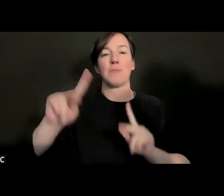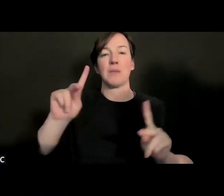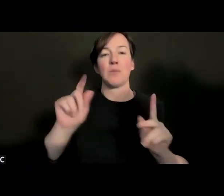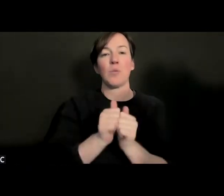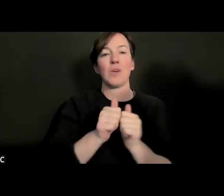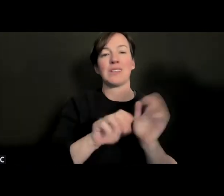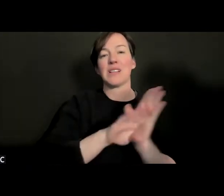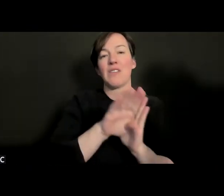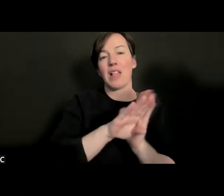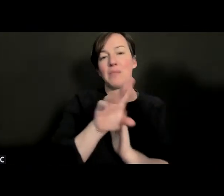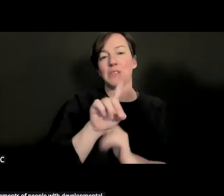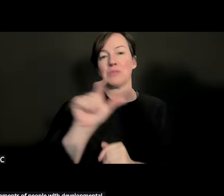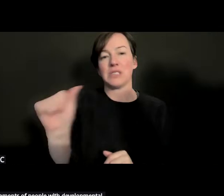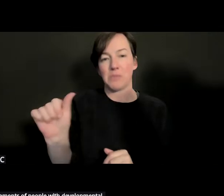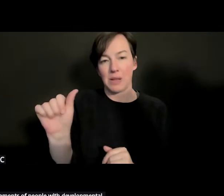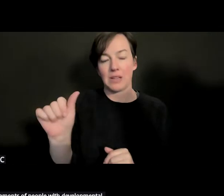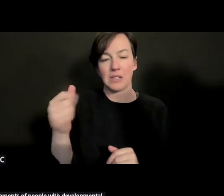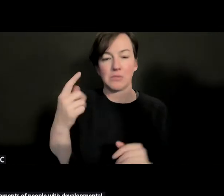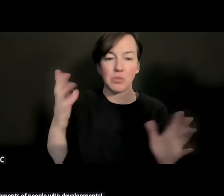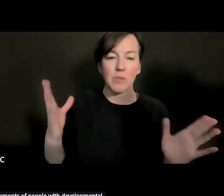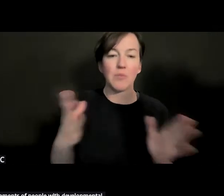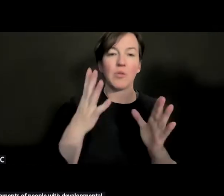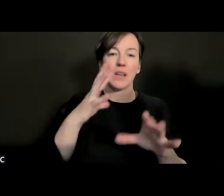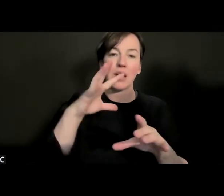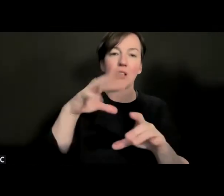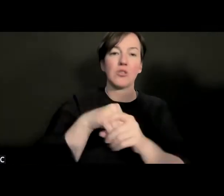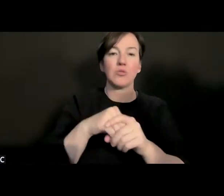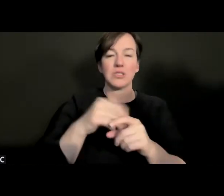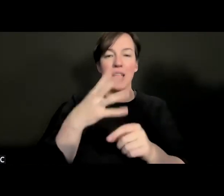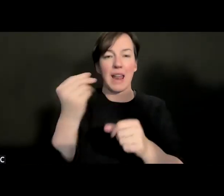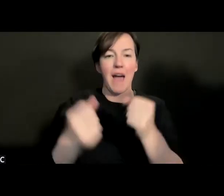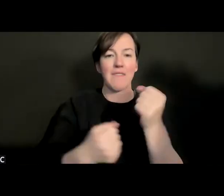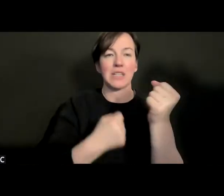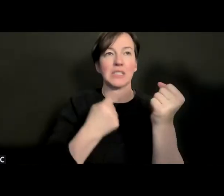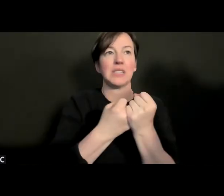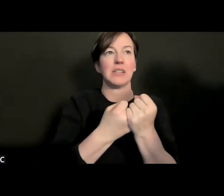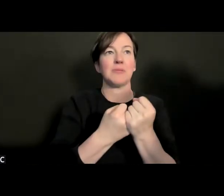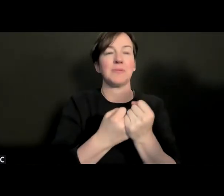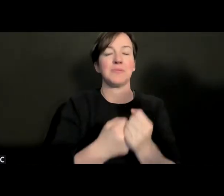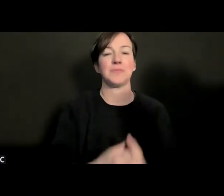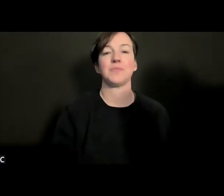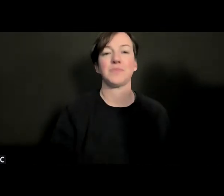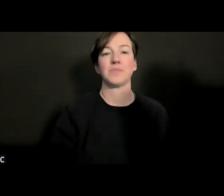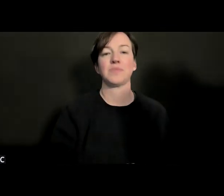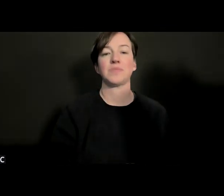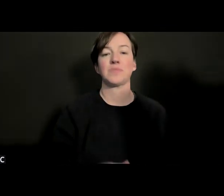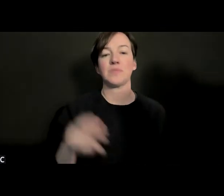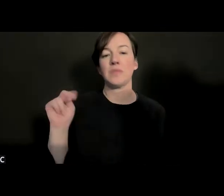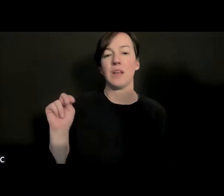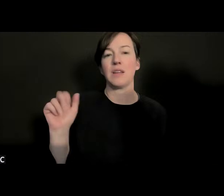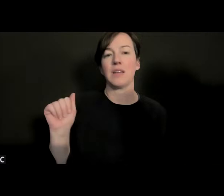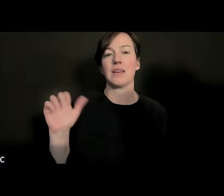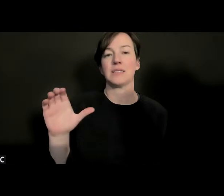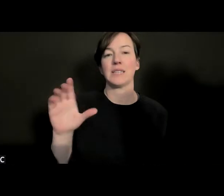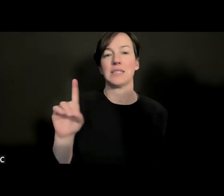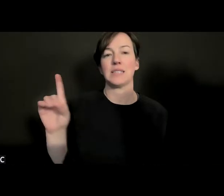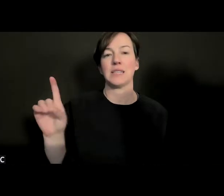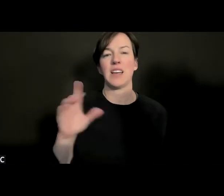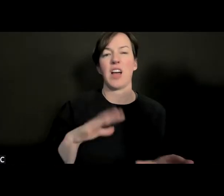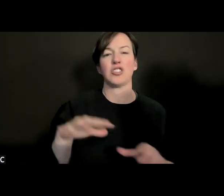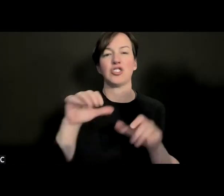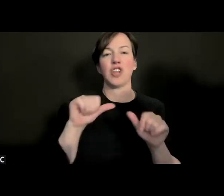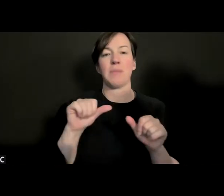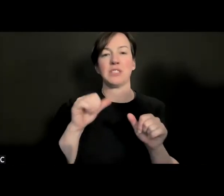developmental disabilities, promoting inclusion and advocacy. The NACDD has adopted the